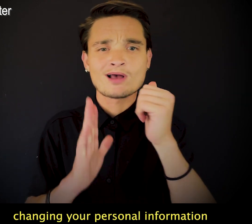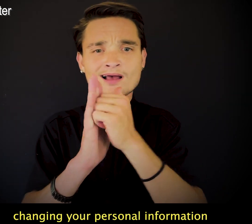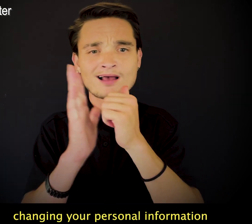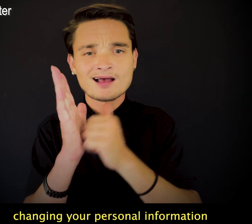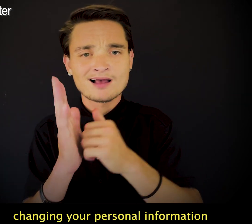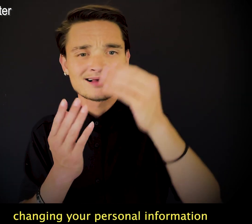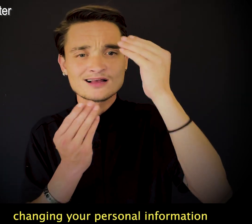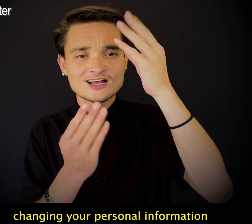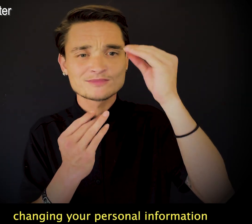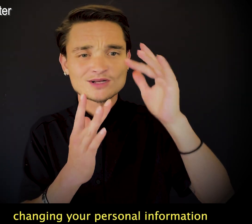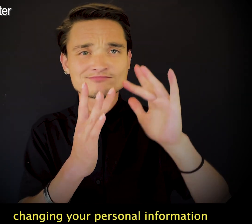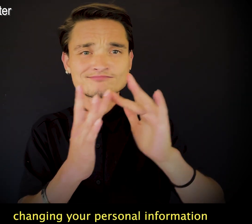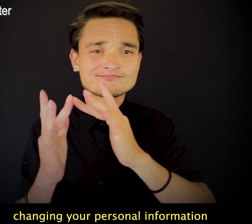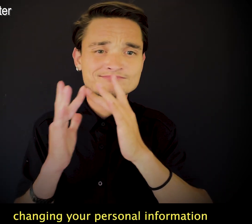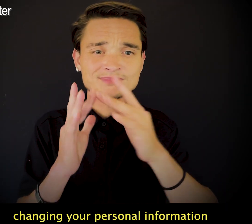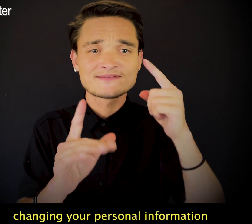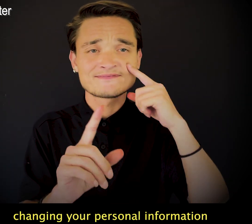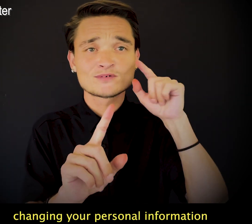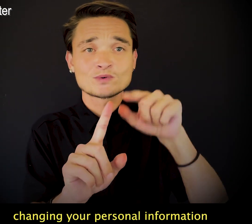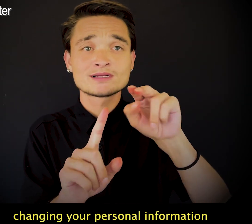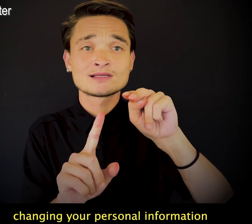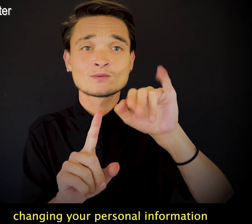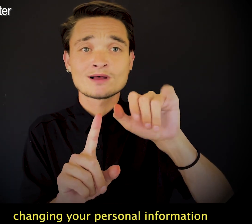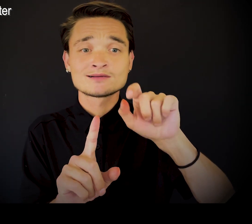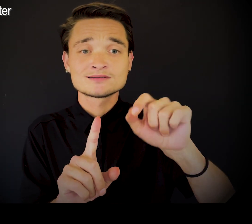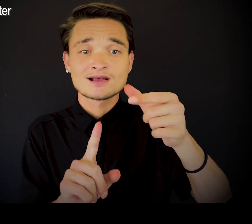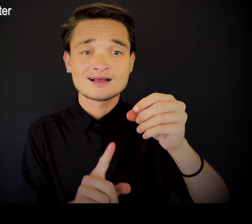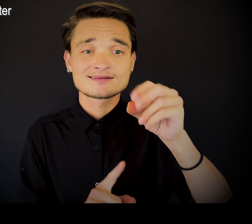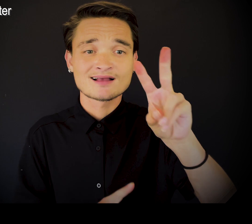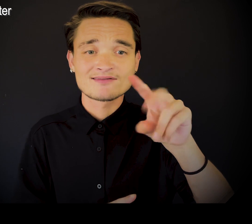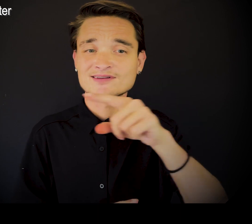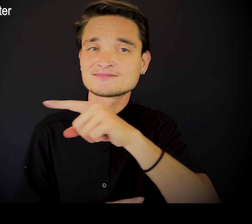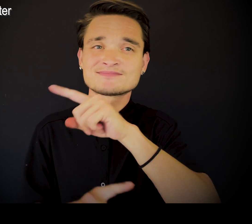changing your personal information, or resetting your password.